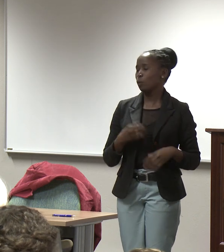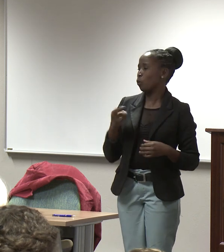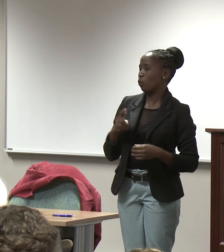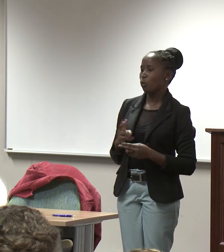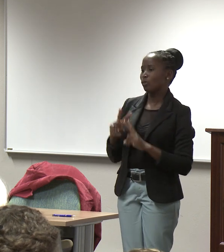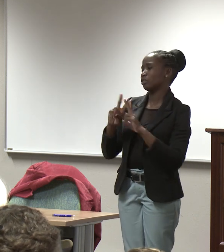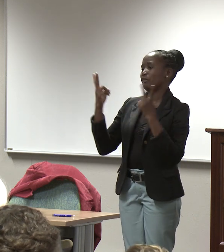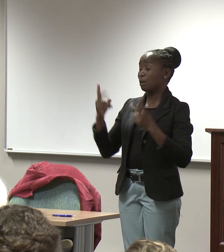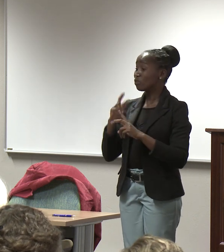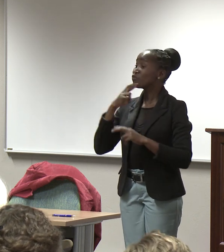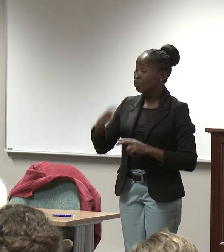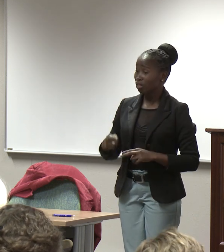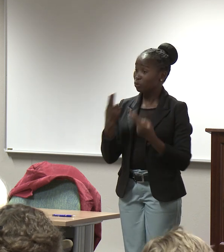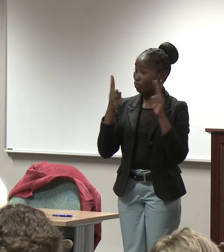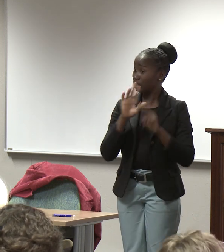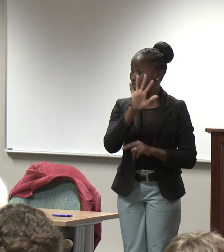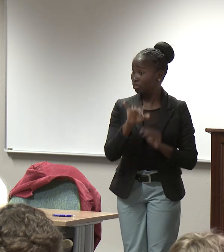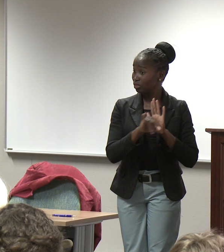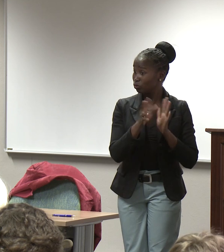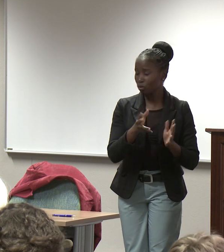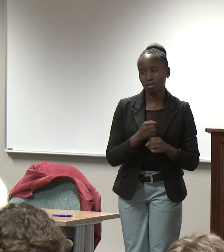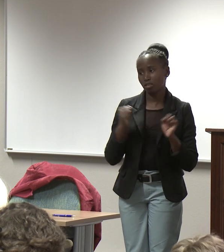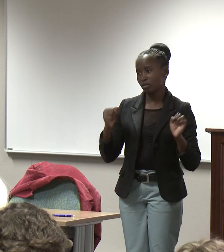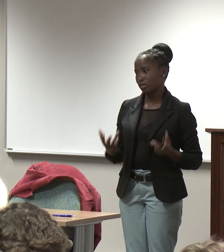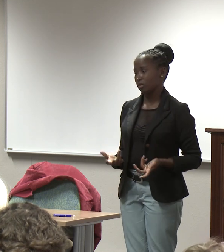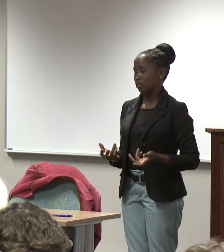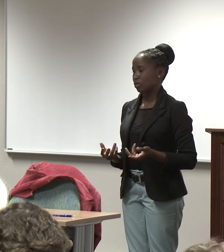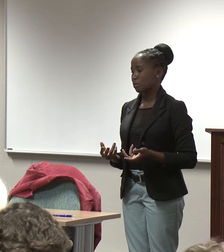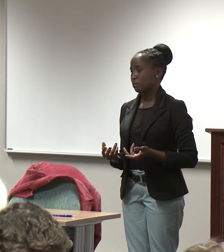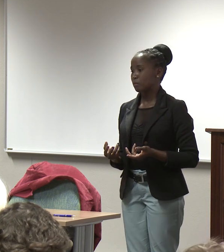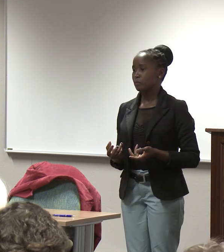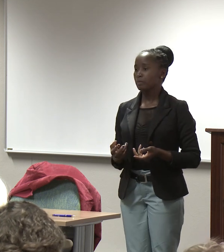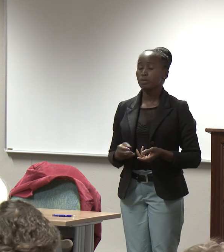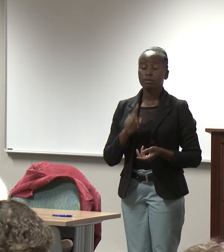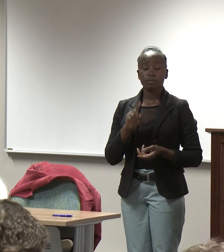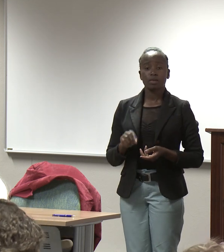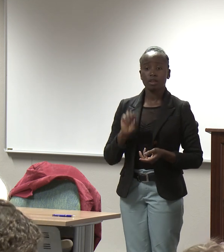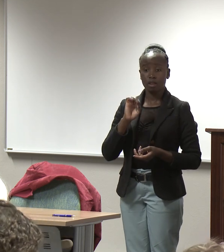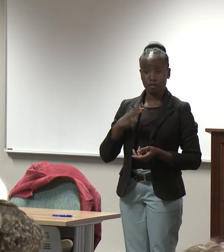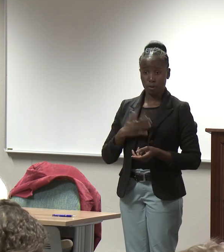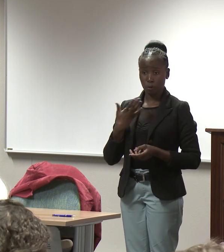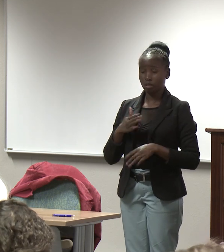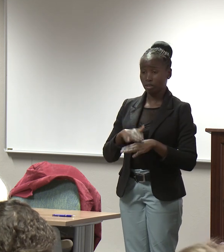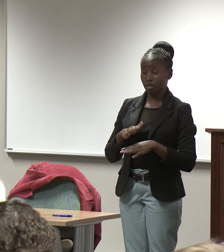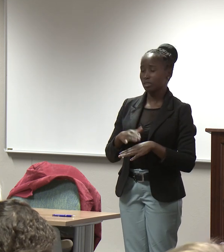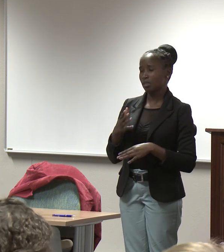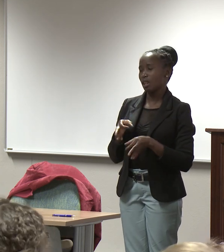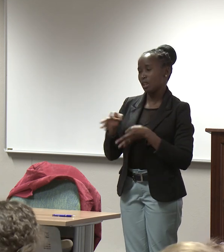not really universities. If we allow them to pursue this line. So let me elaborate a little bit